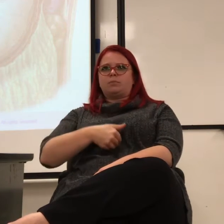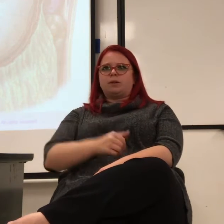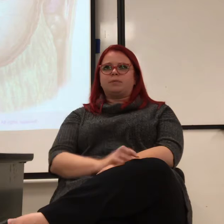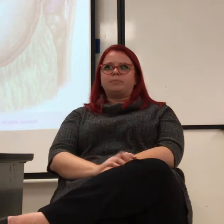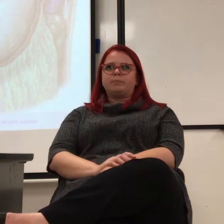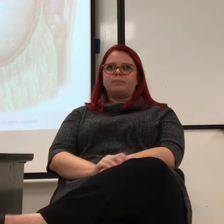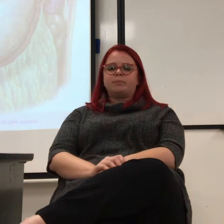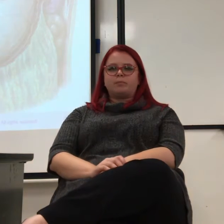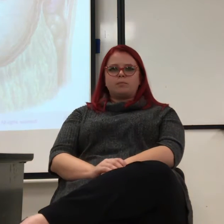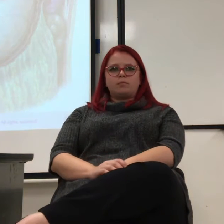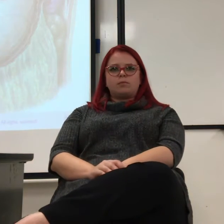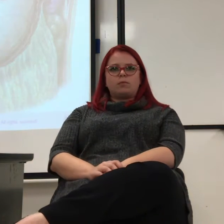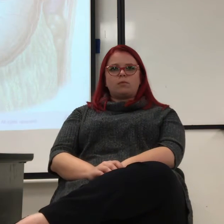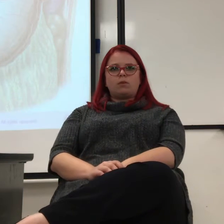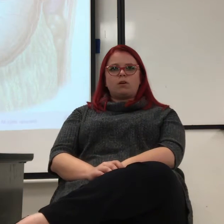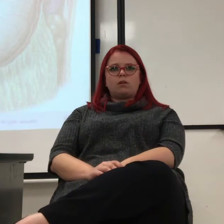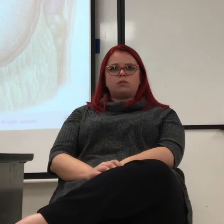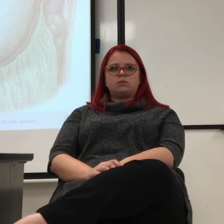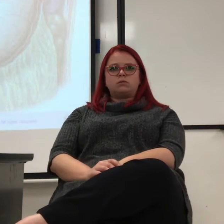Column number